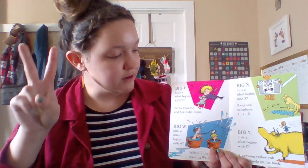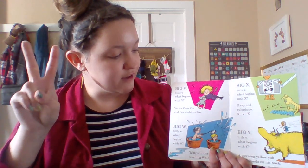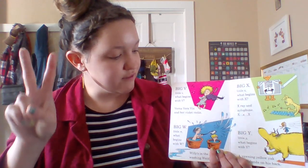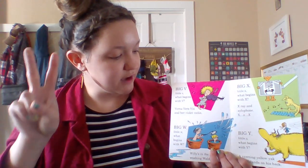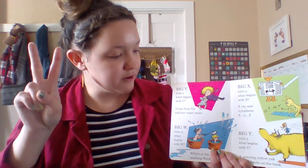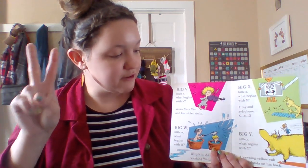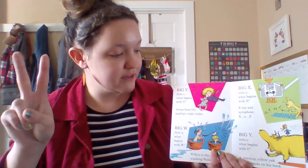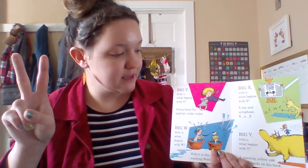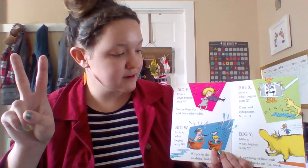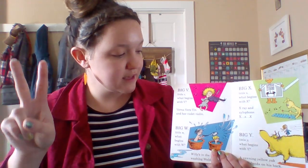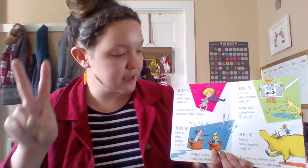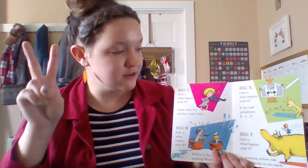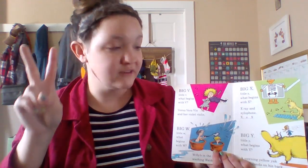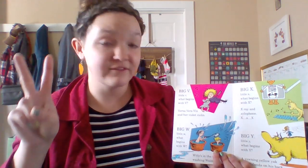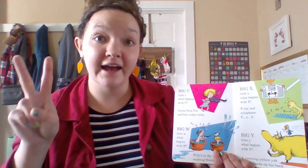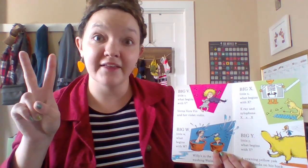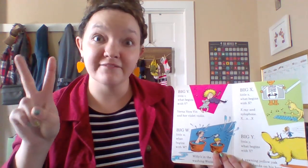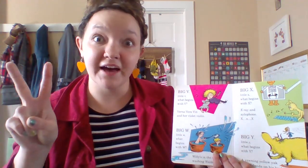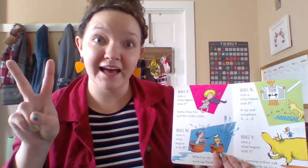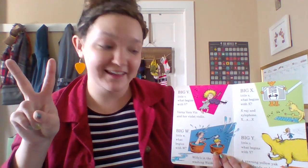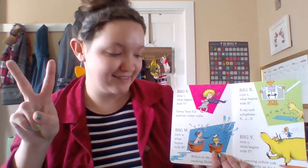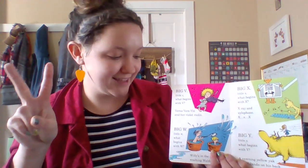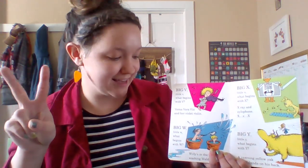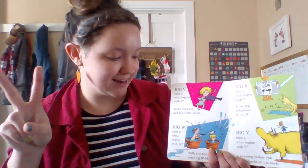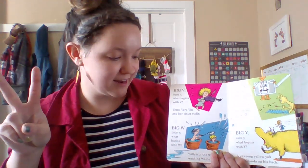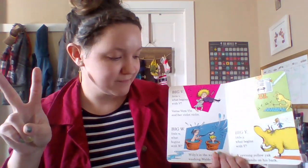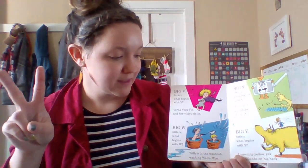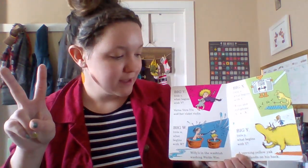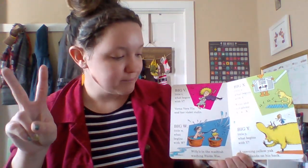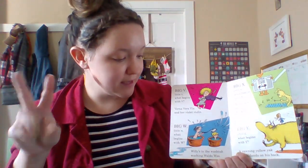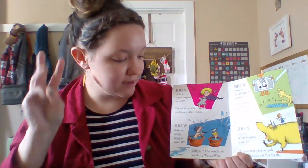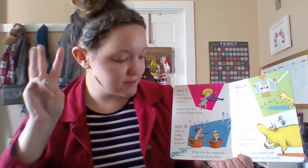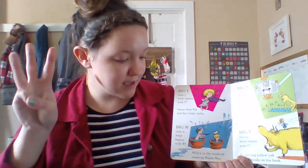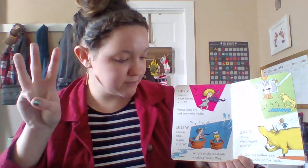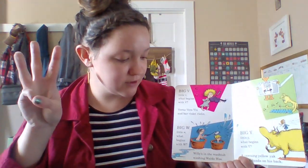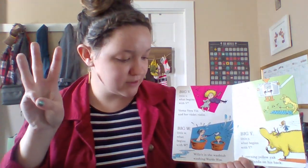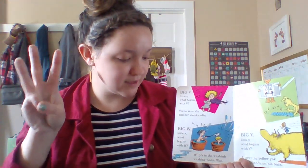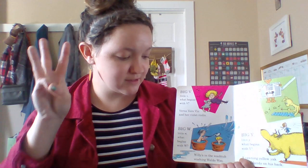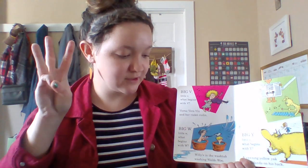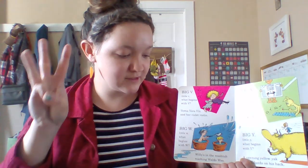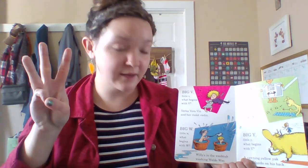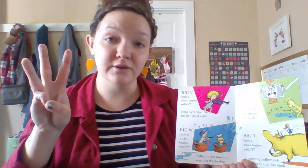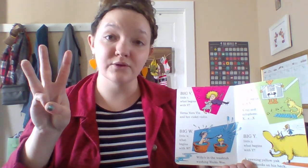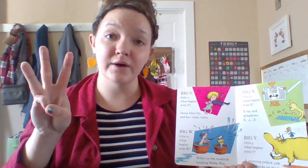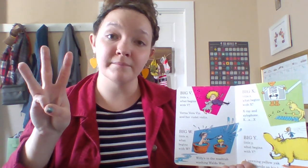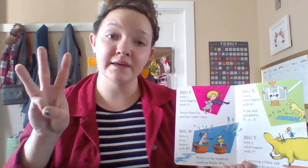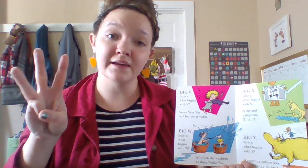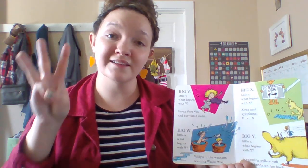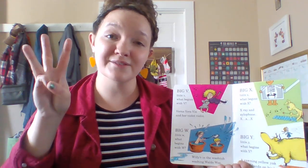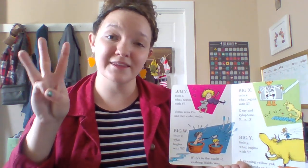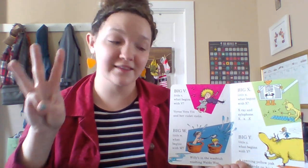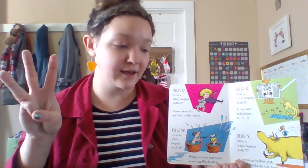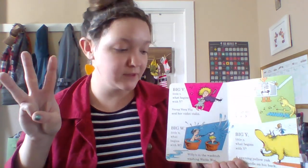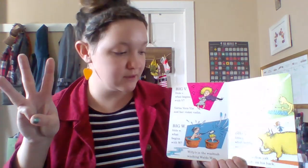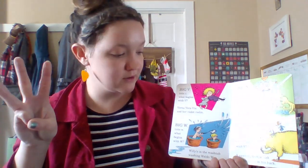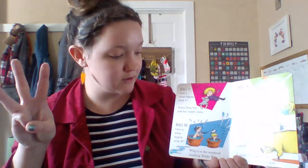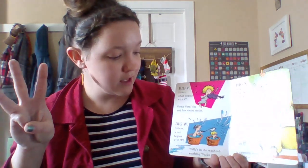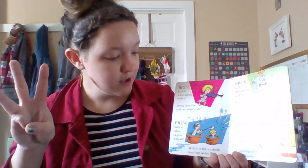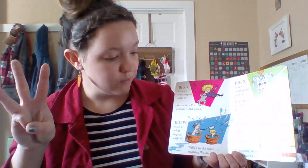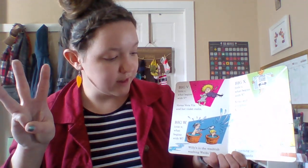Verna Vera Vin and her violet violin. Big W, little W, what begins with W?